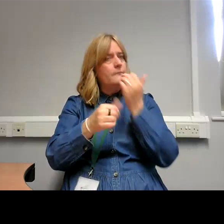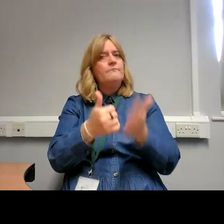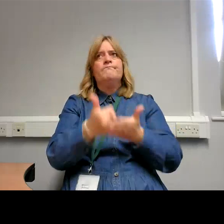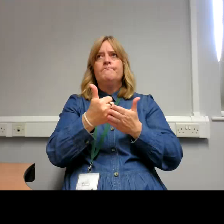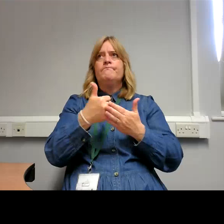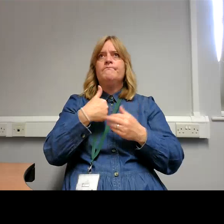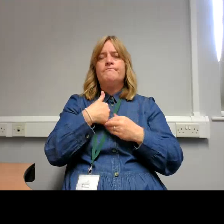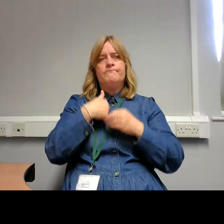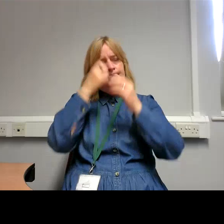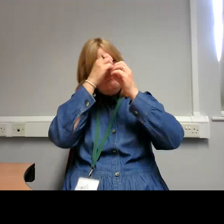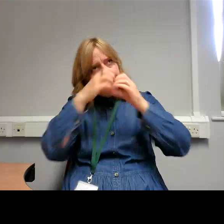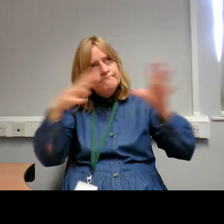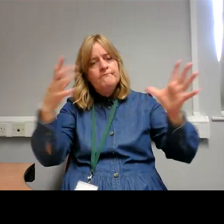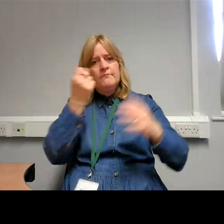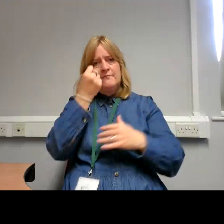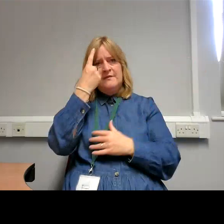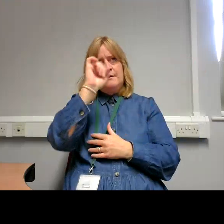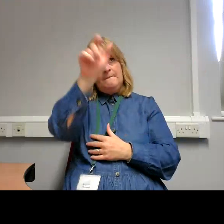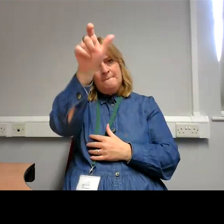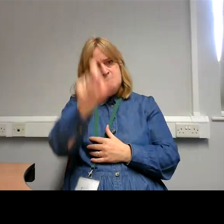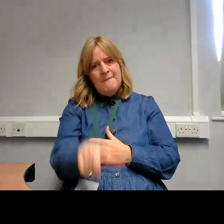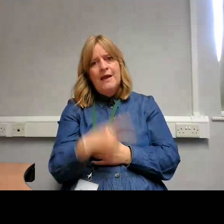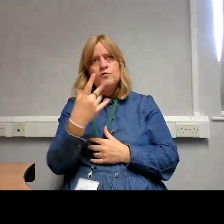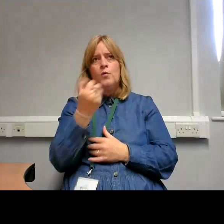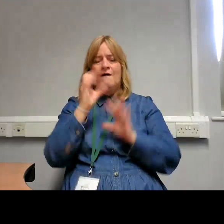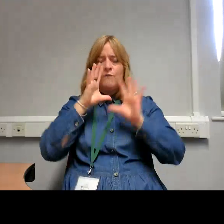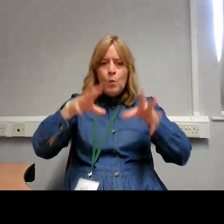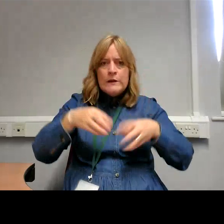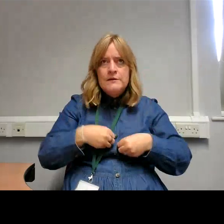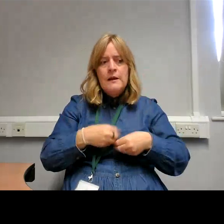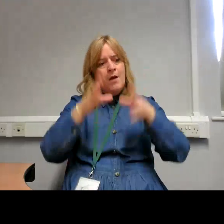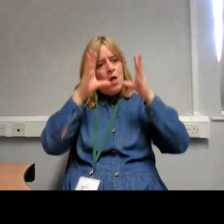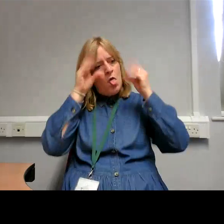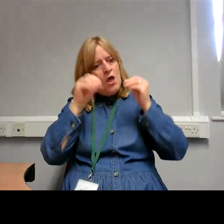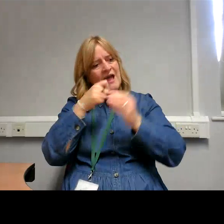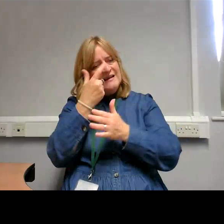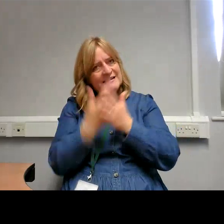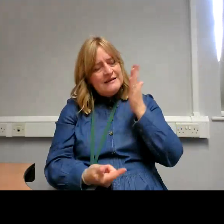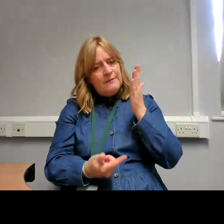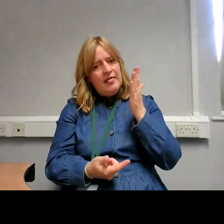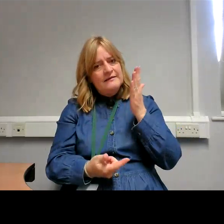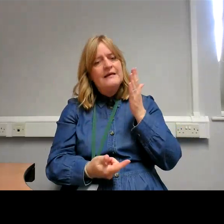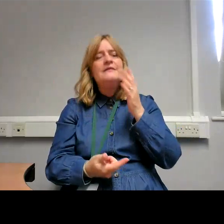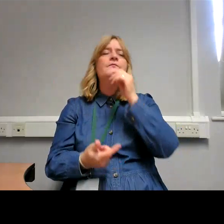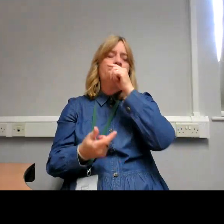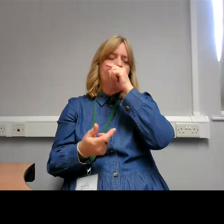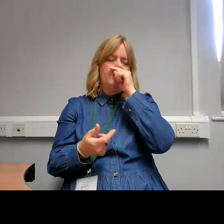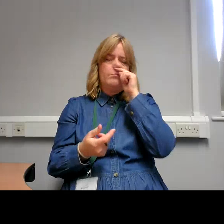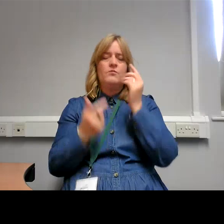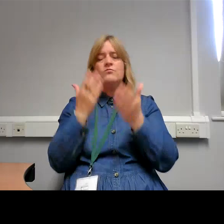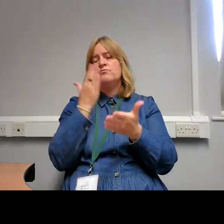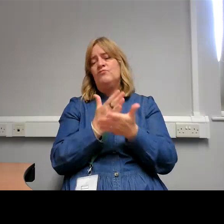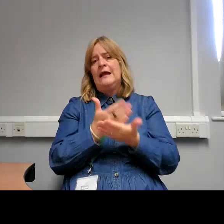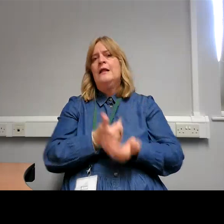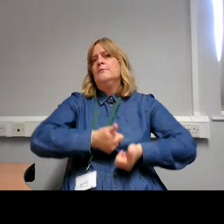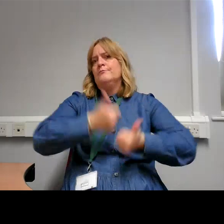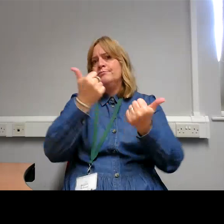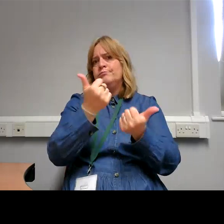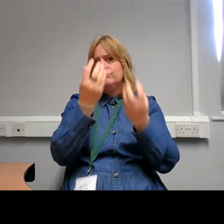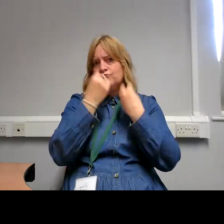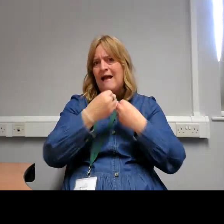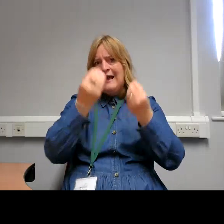having an understanding of patients with autism and learning disabilities, and it is really, really good training.